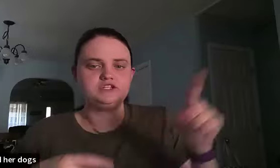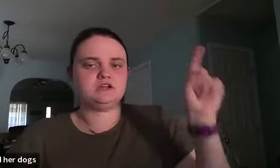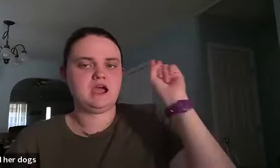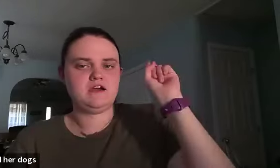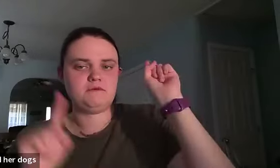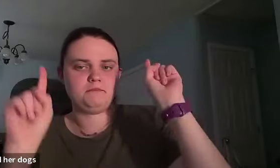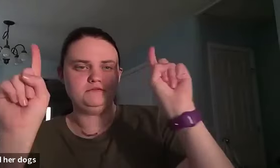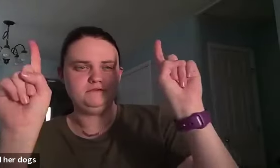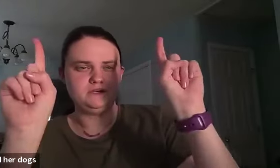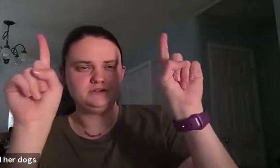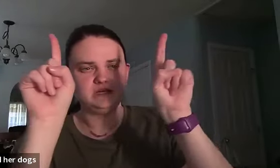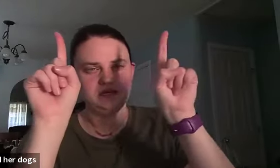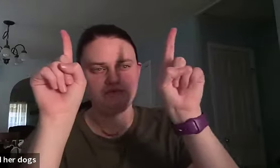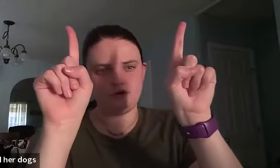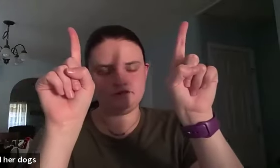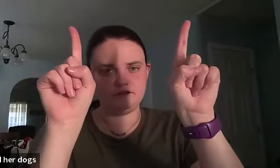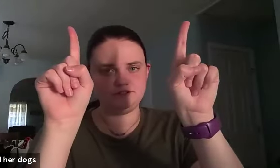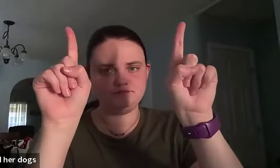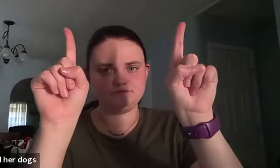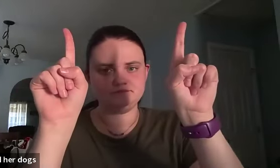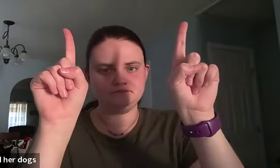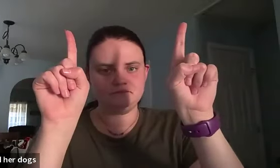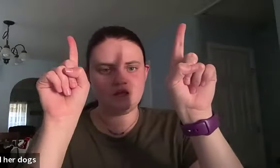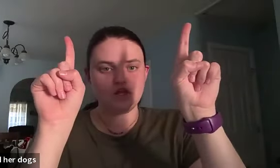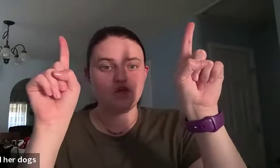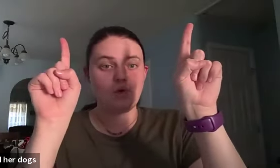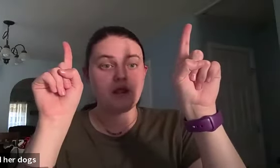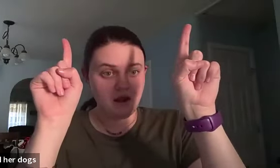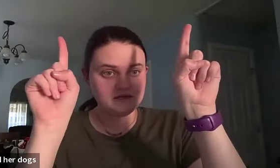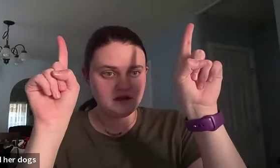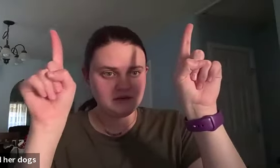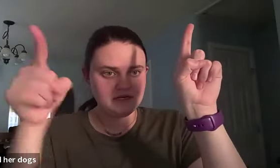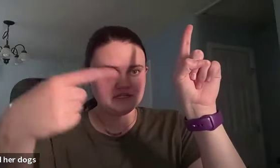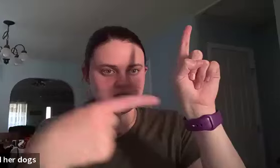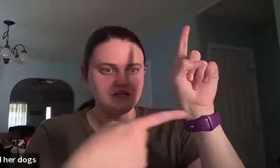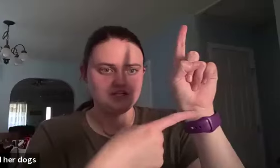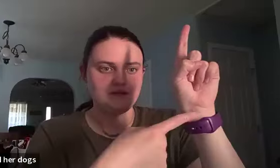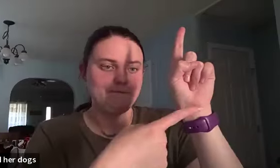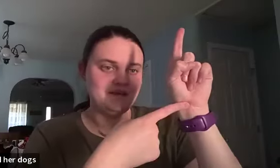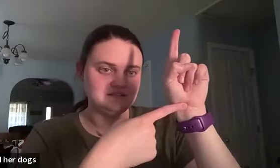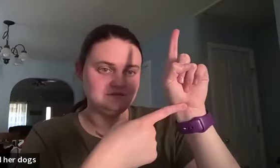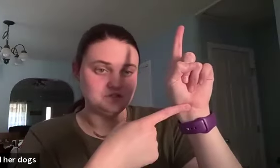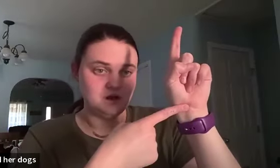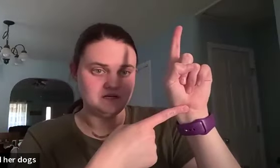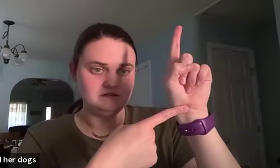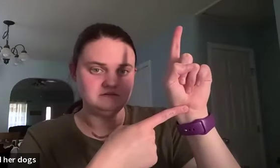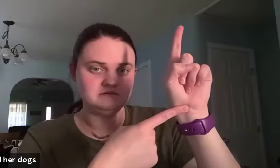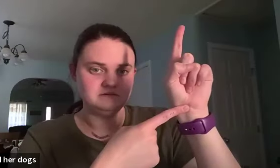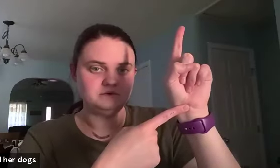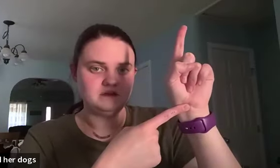you're going to have both your fingers and pointer fingers. Your non-dominant is going to touch the base of your dominant,